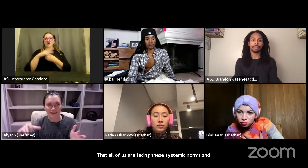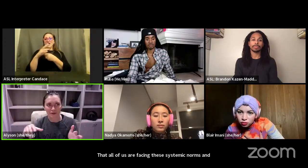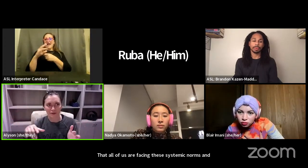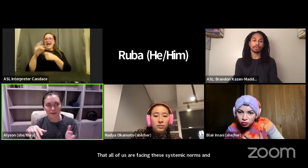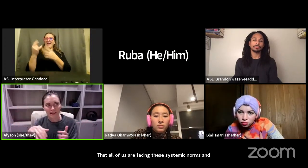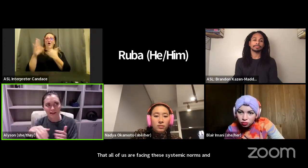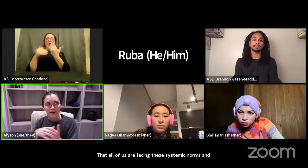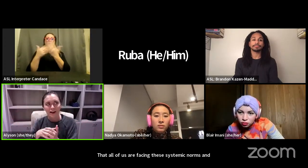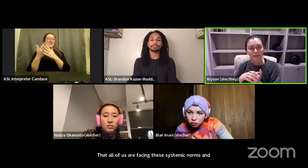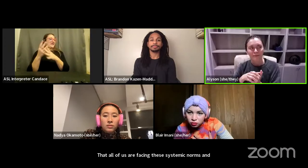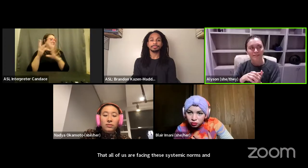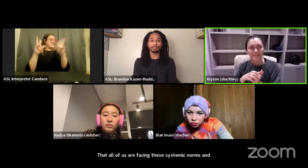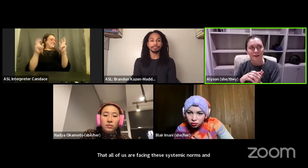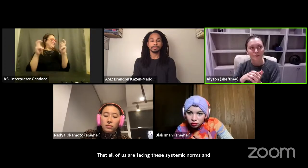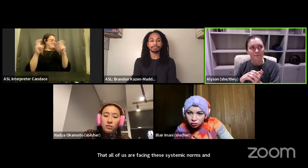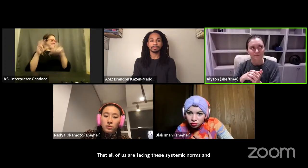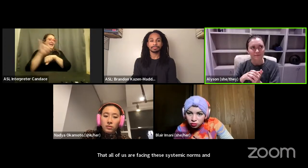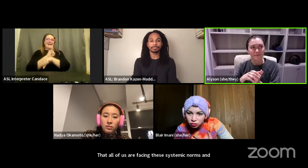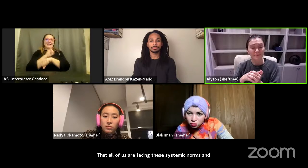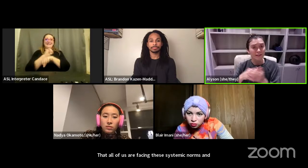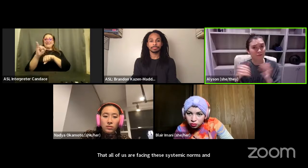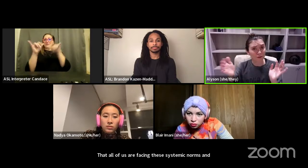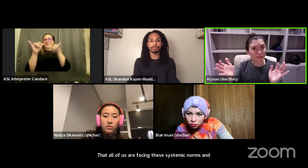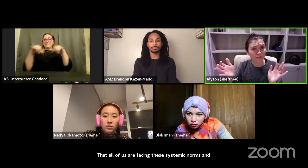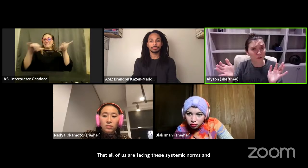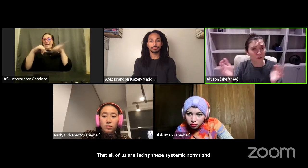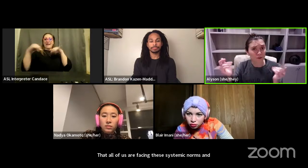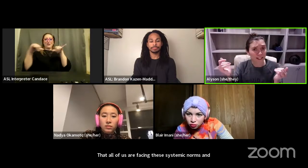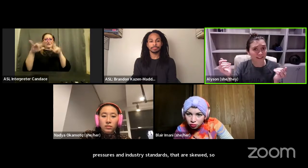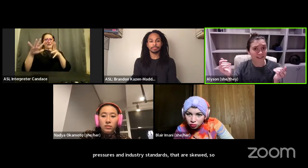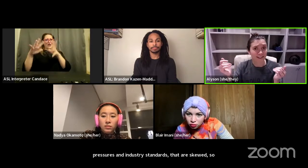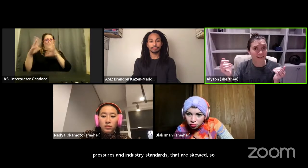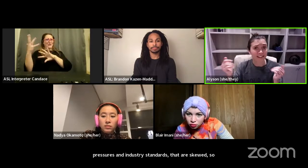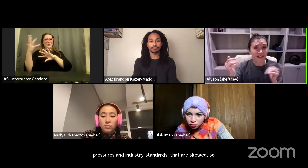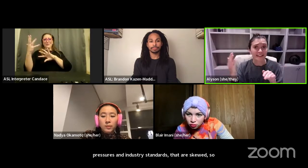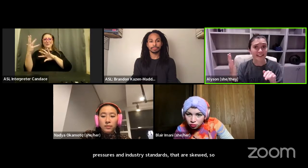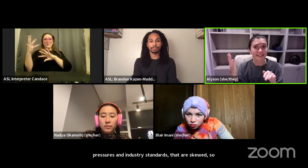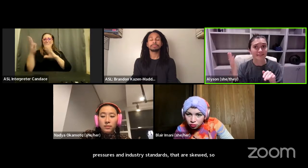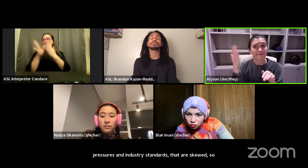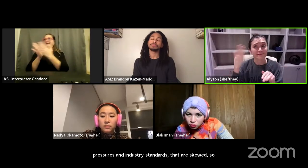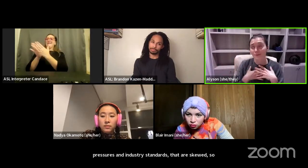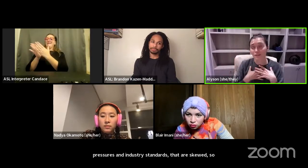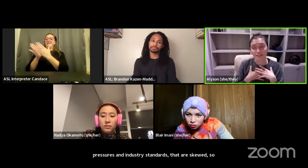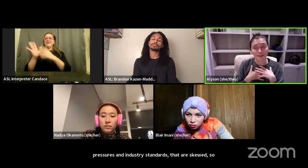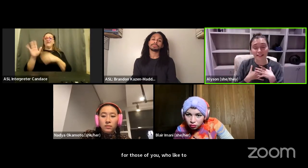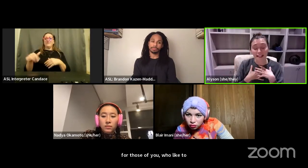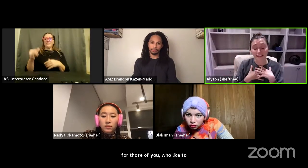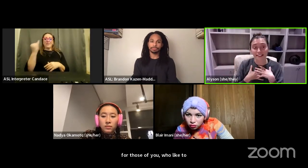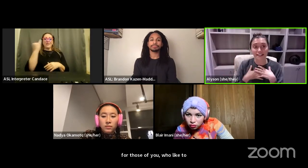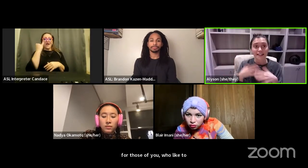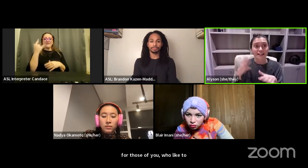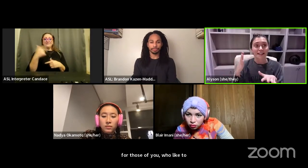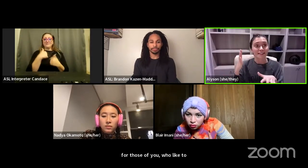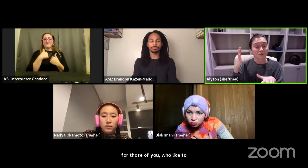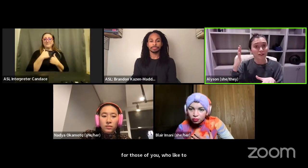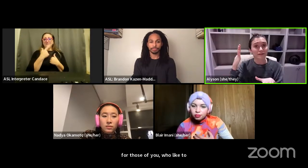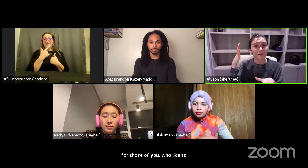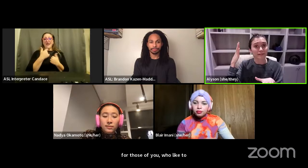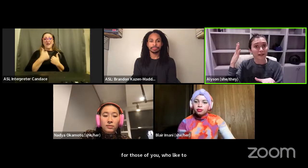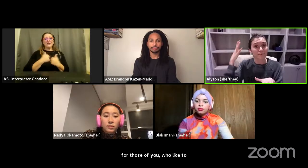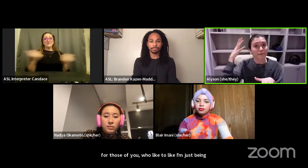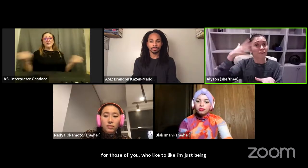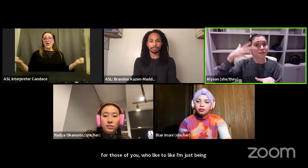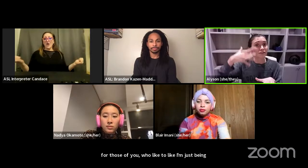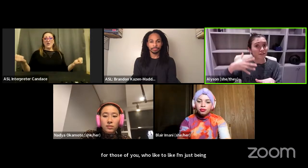that are skewed. So for those of you who like to, like, I'm just being candid, sort